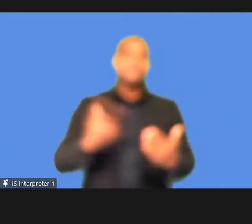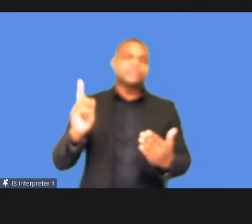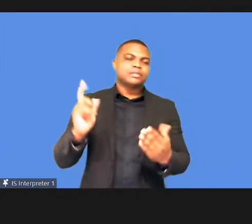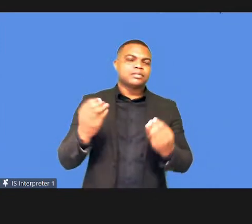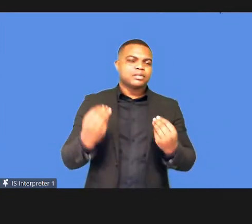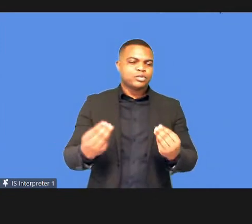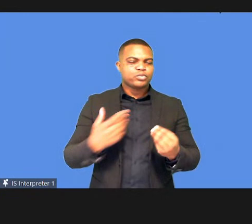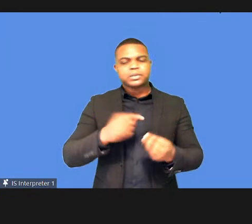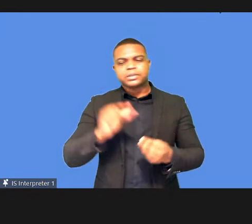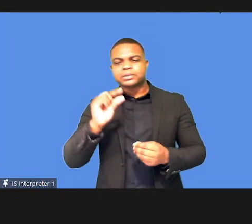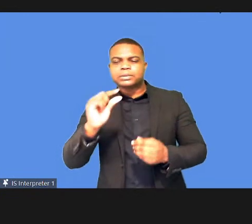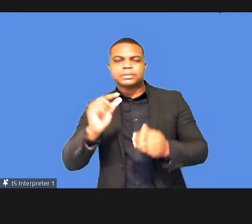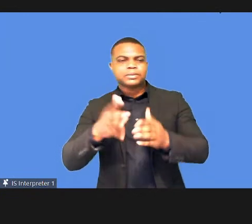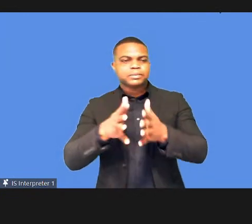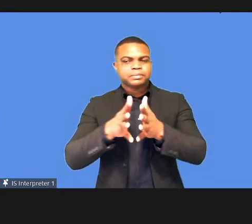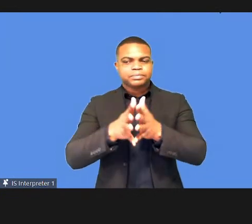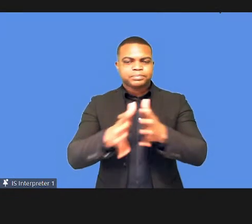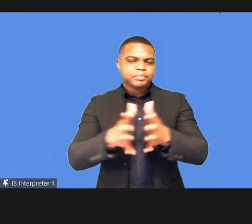starting with the chair,